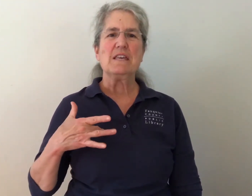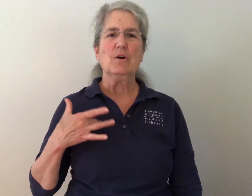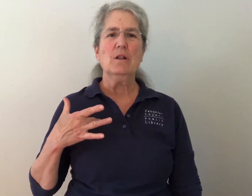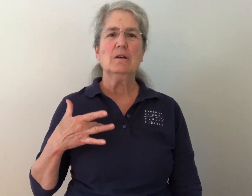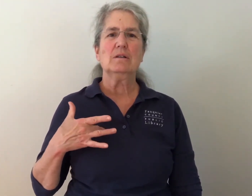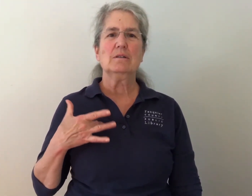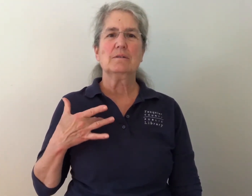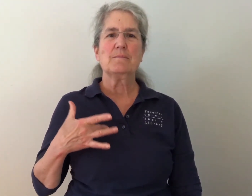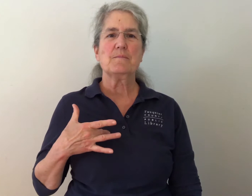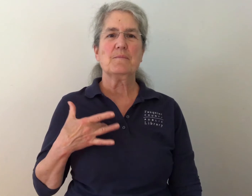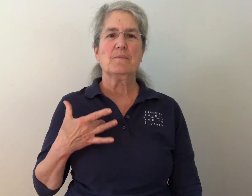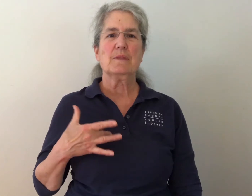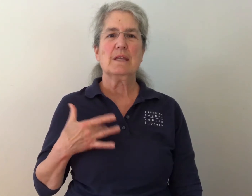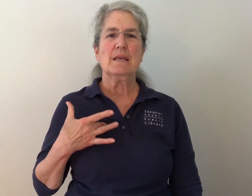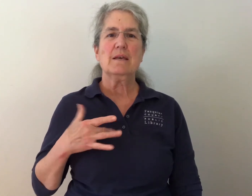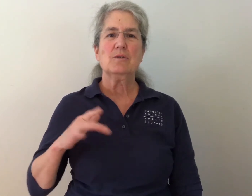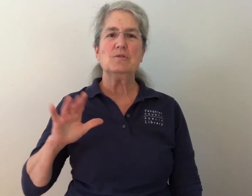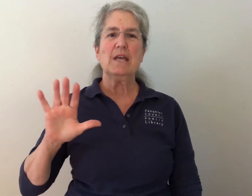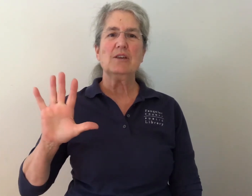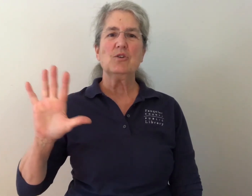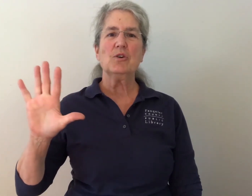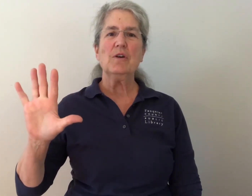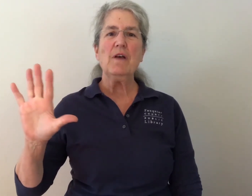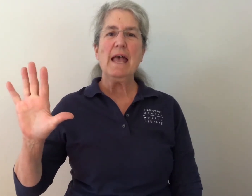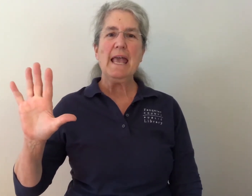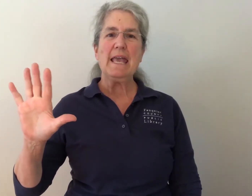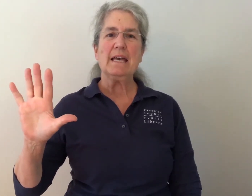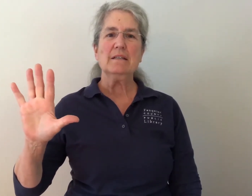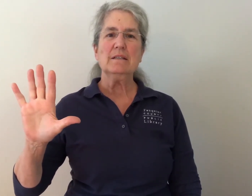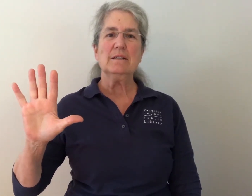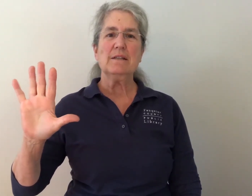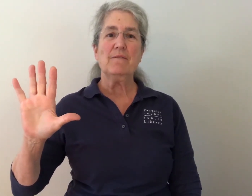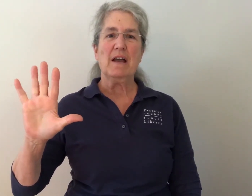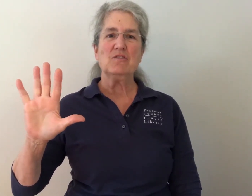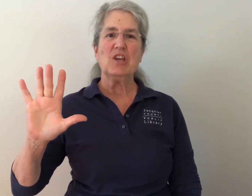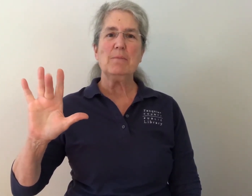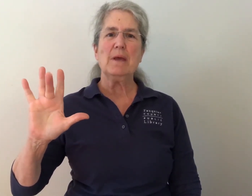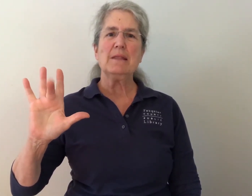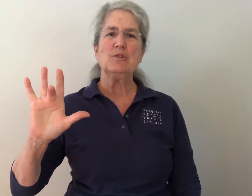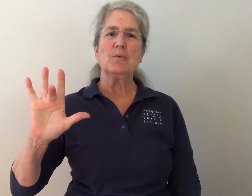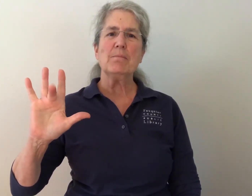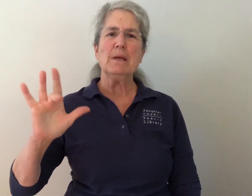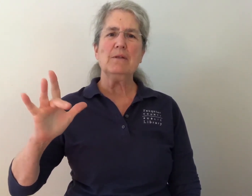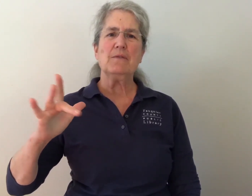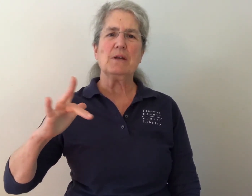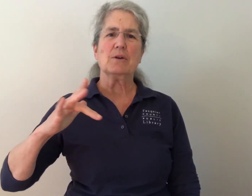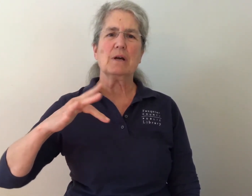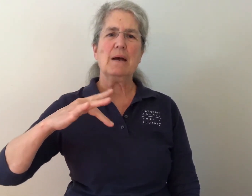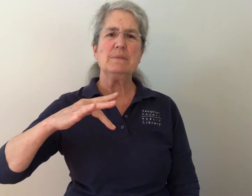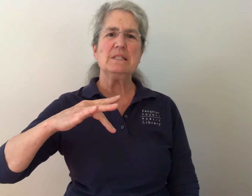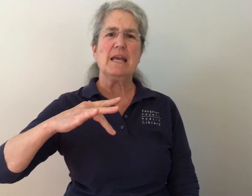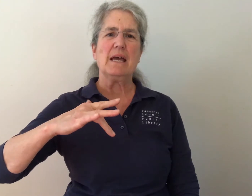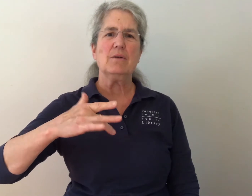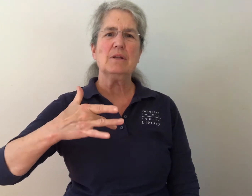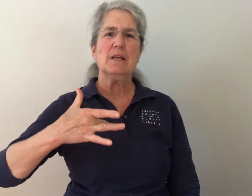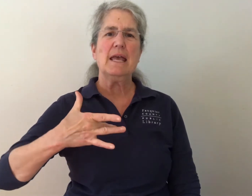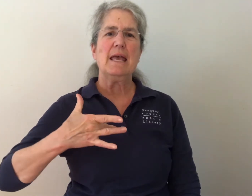feel. You take your hand in the five shape and then your middle finger comes down